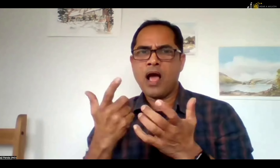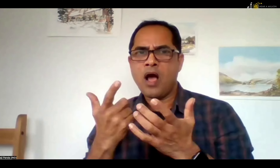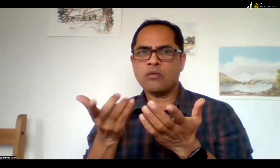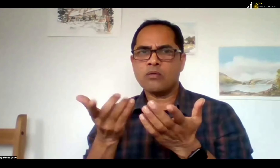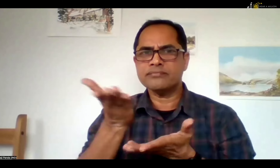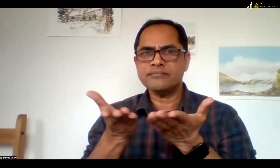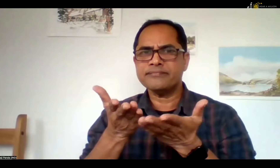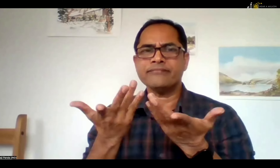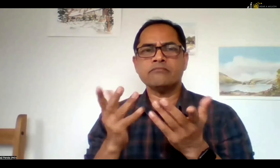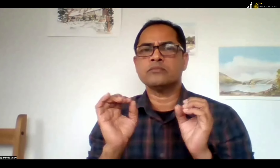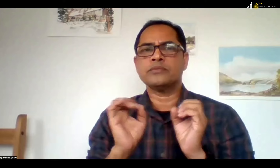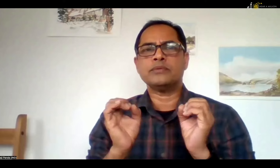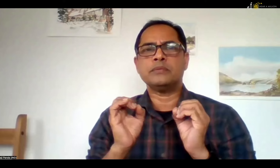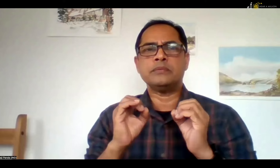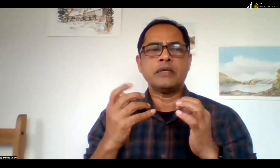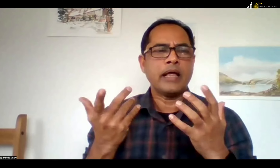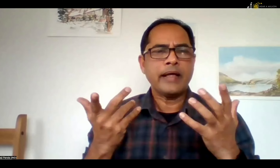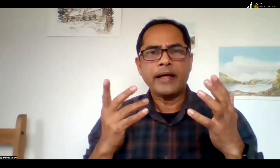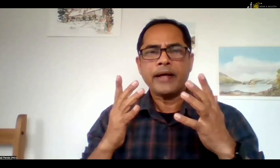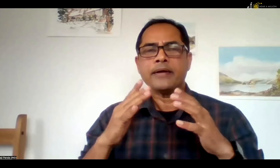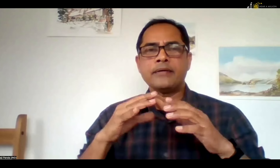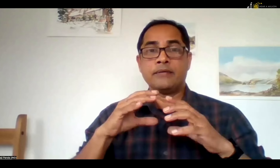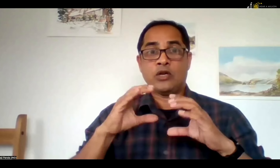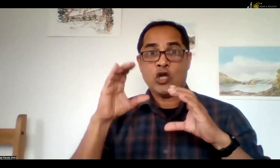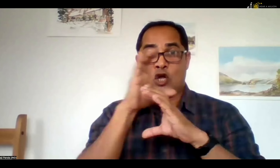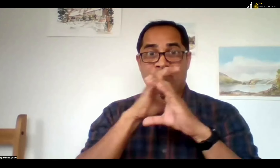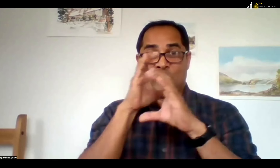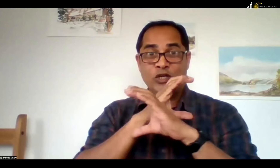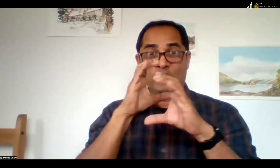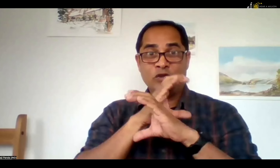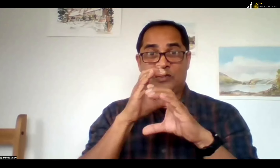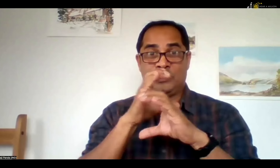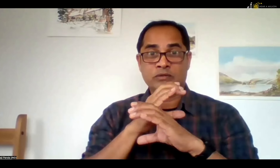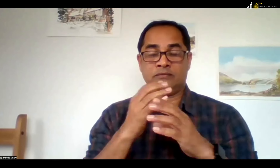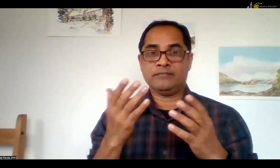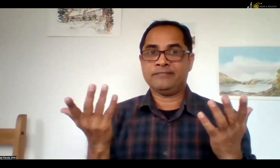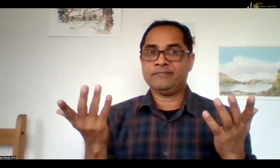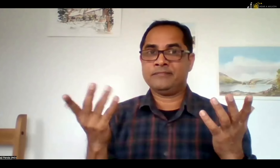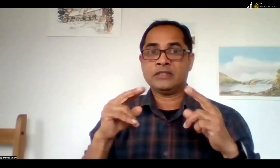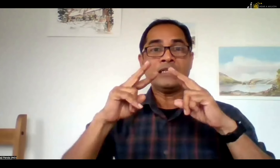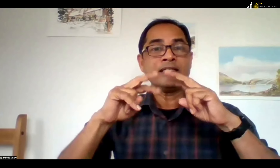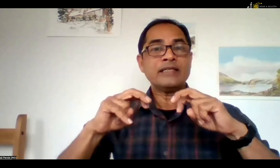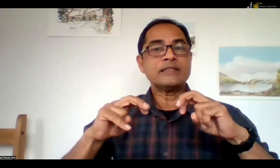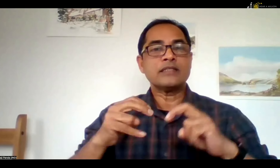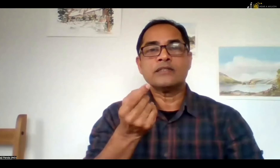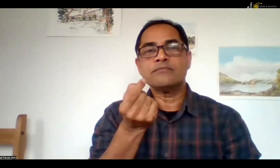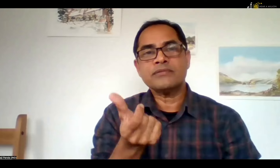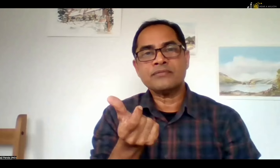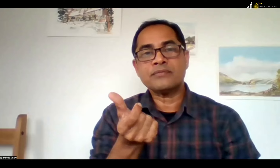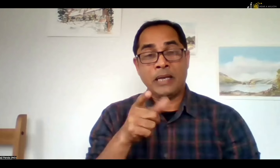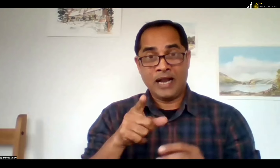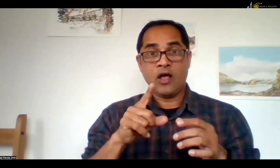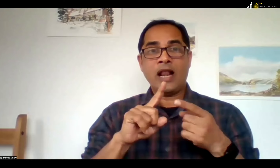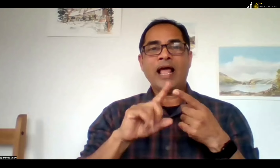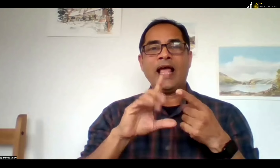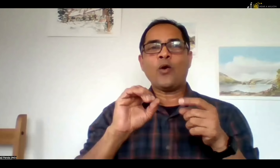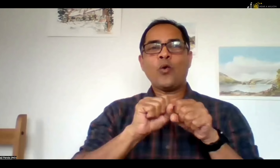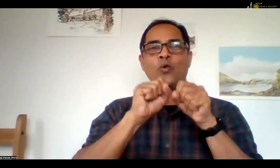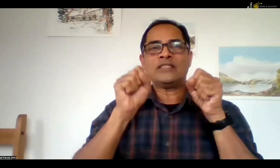of oralism. So, we still don't see enough complaints and agitation with the legal system.